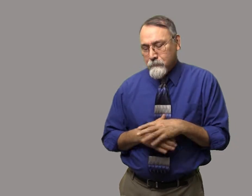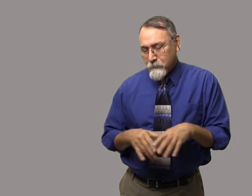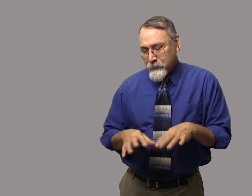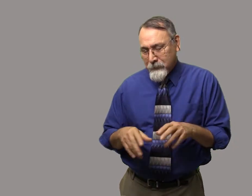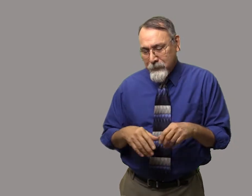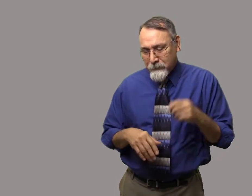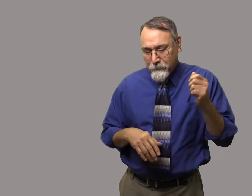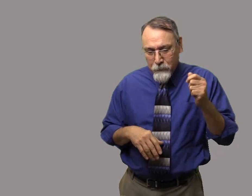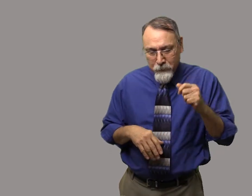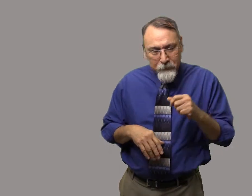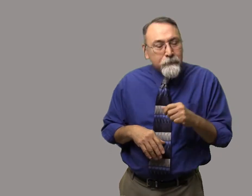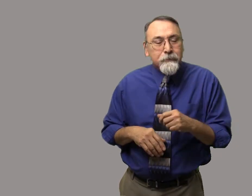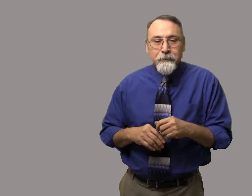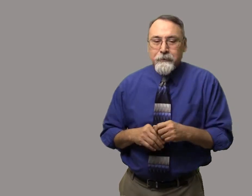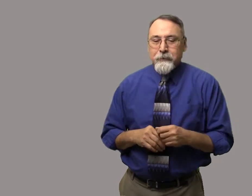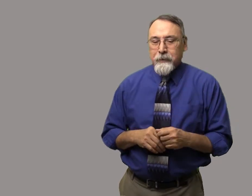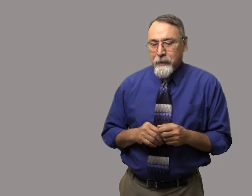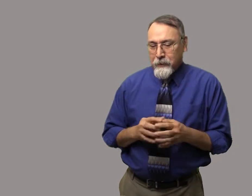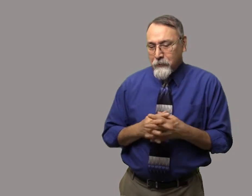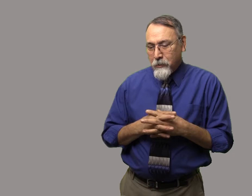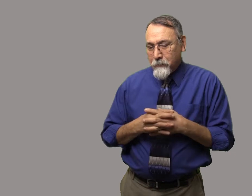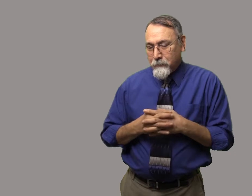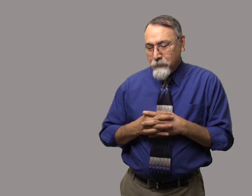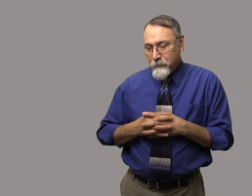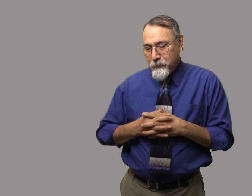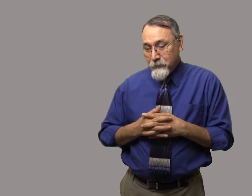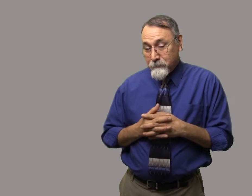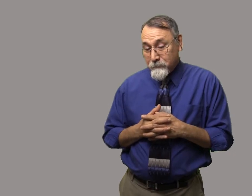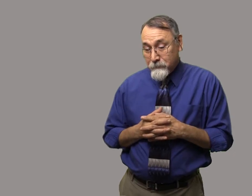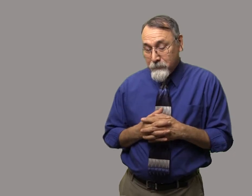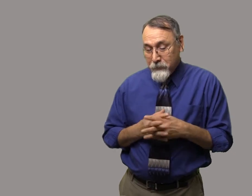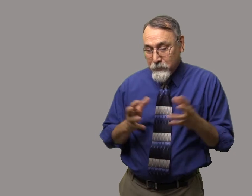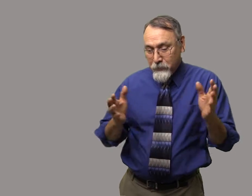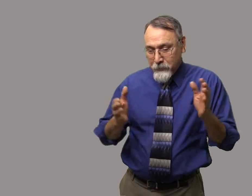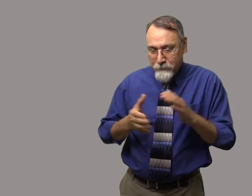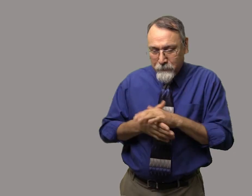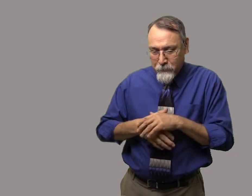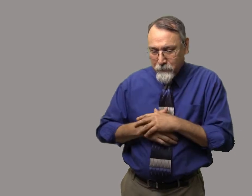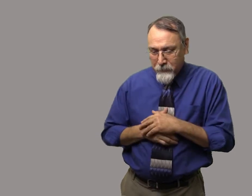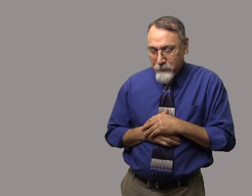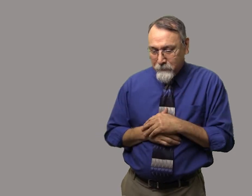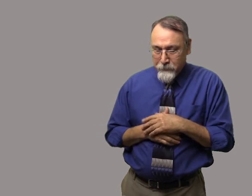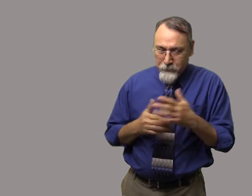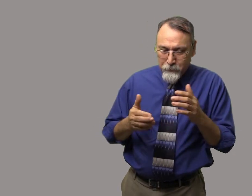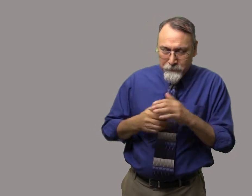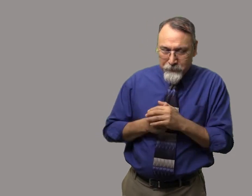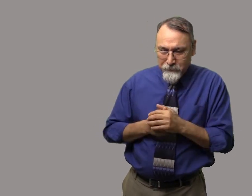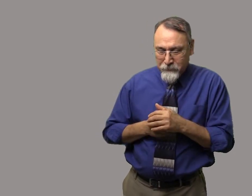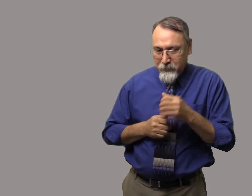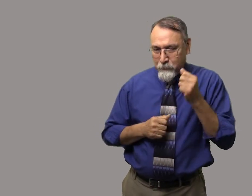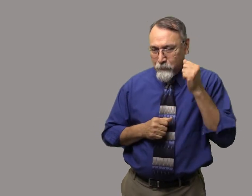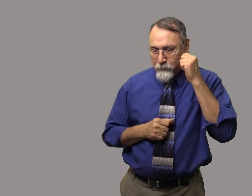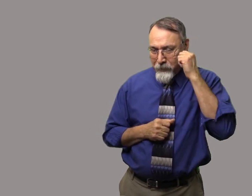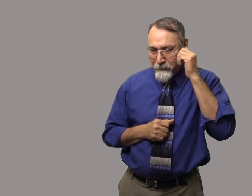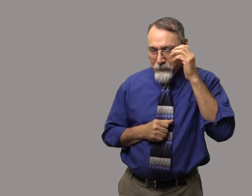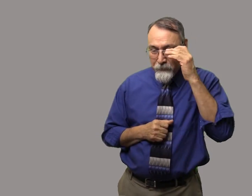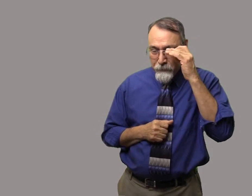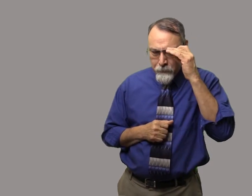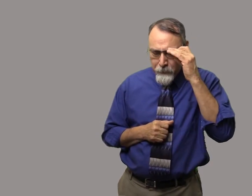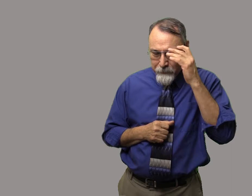Was at the desk, phone rings. I get a call from the attorney for the organization. Says, "Hey, we have an issue. We need to